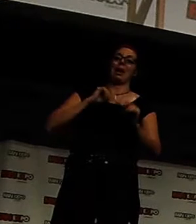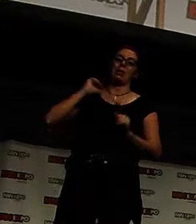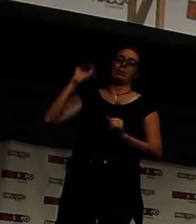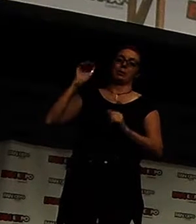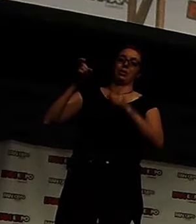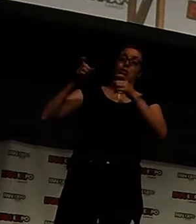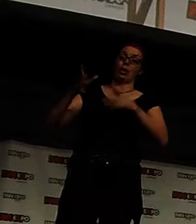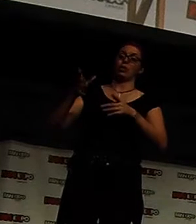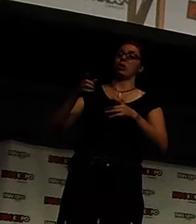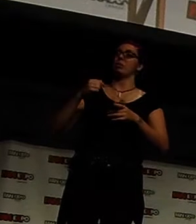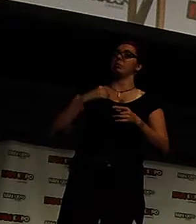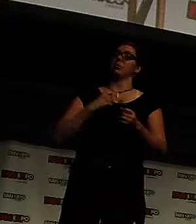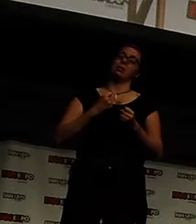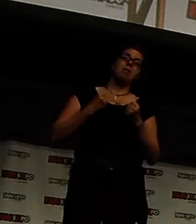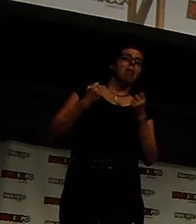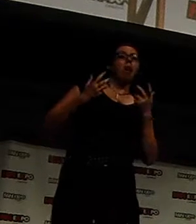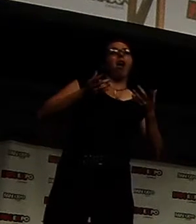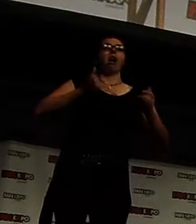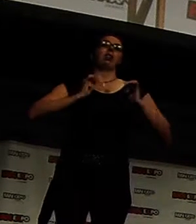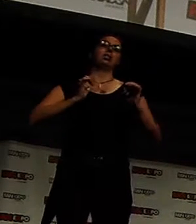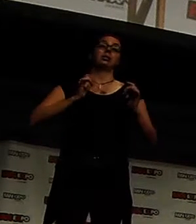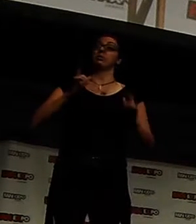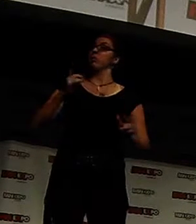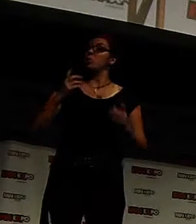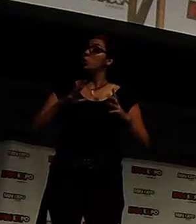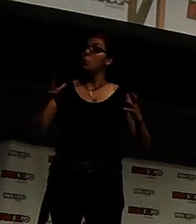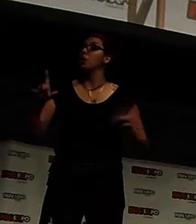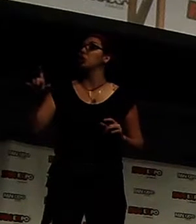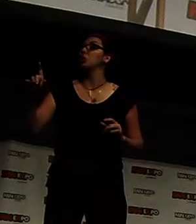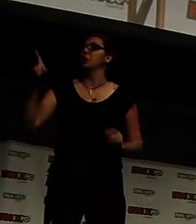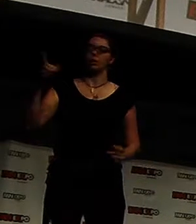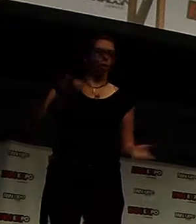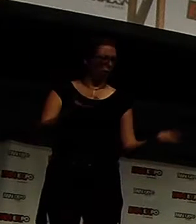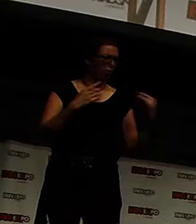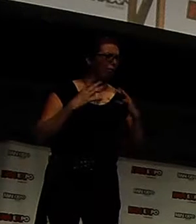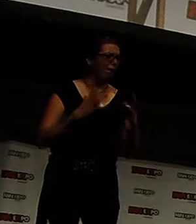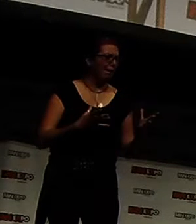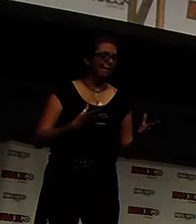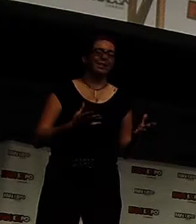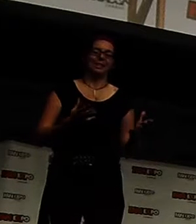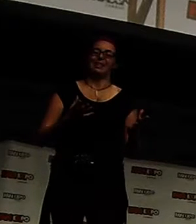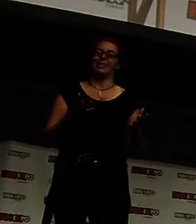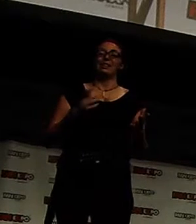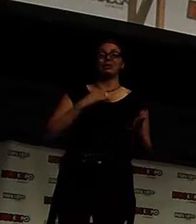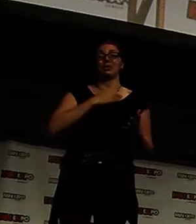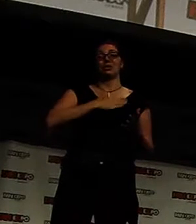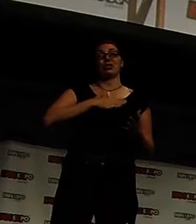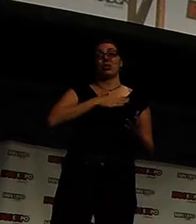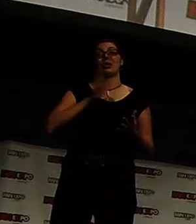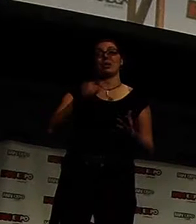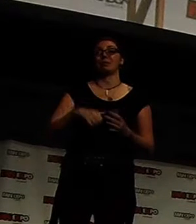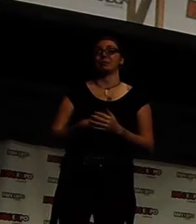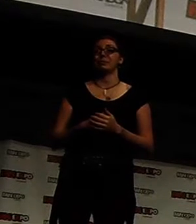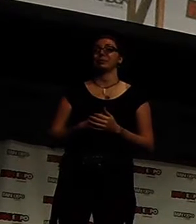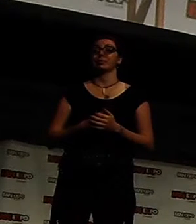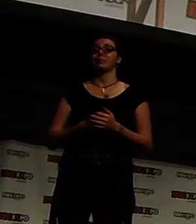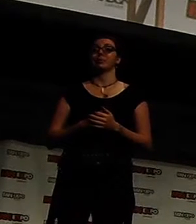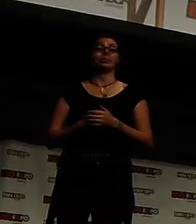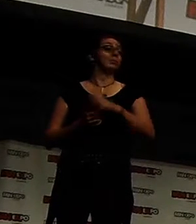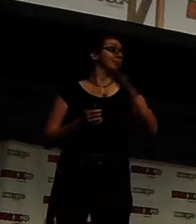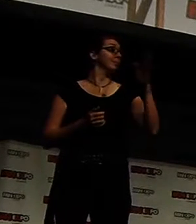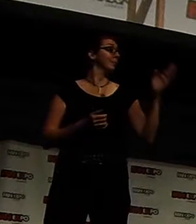big. But yeah, it was so much fun. I loved it. You were great. Thank you. Hey, man. Hey, Teddy. Hey,